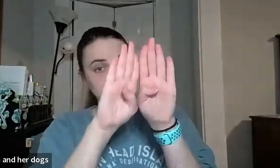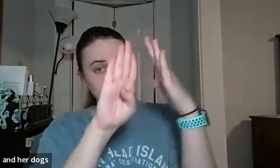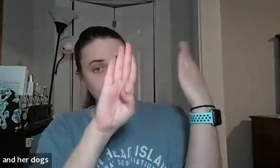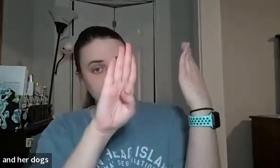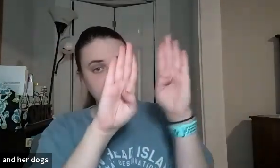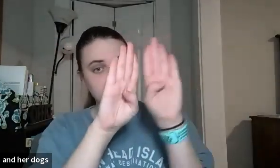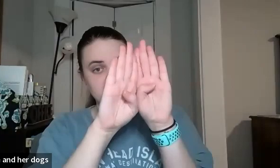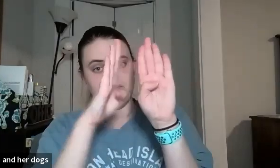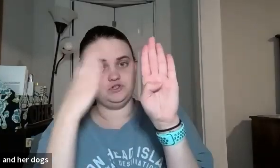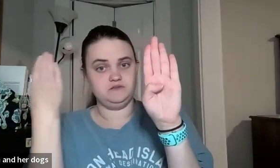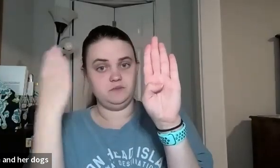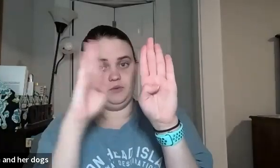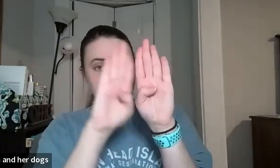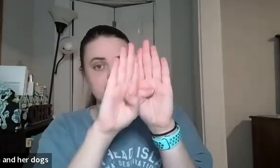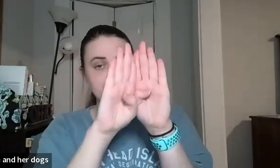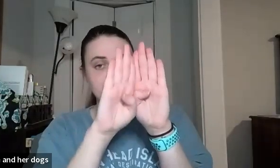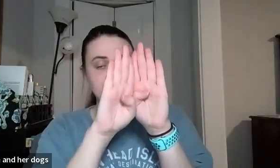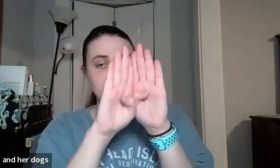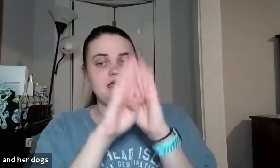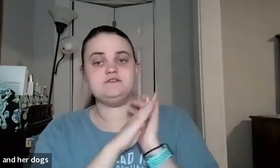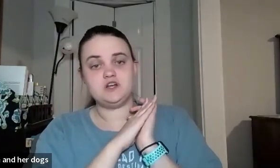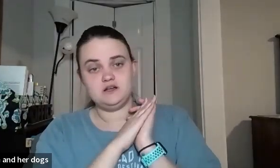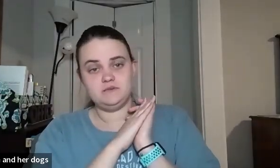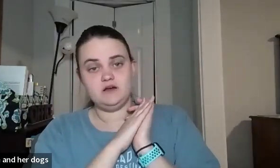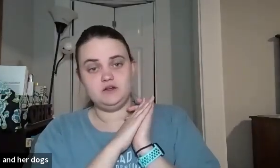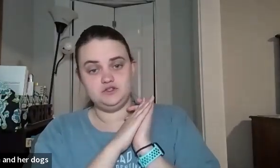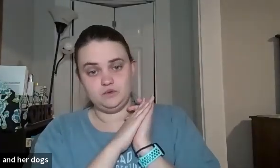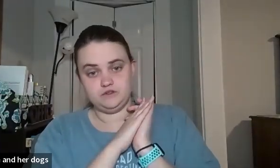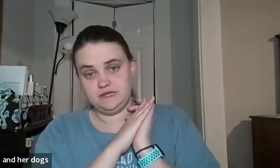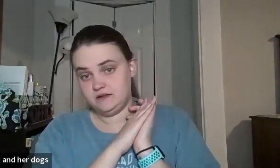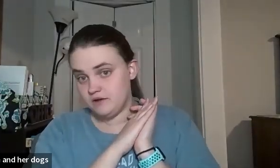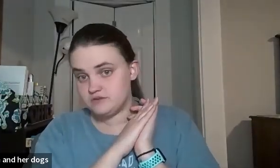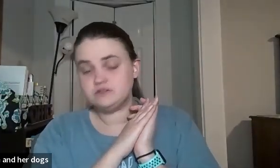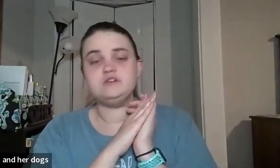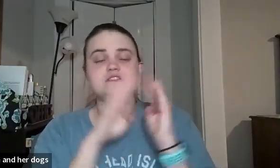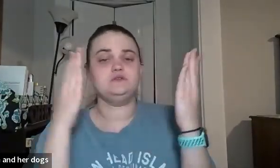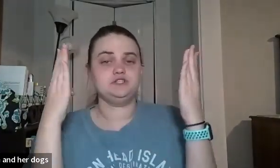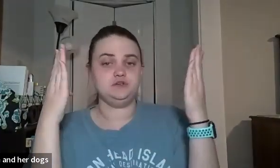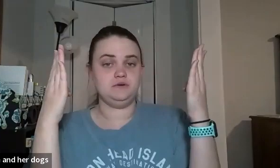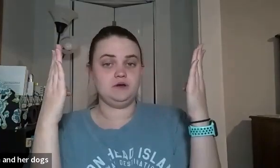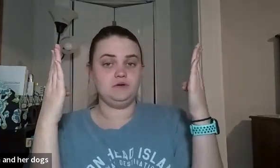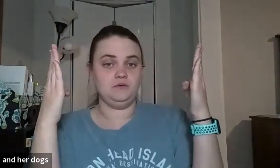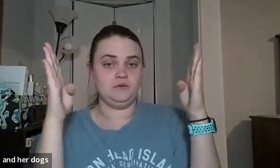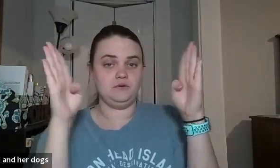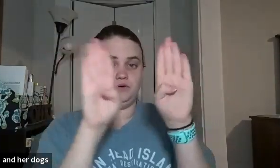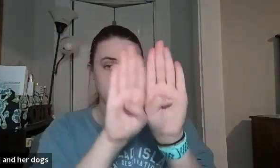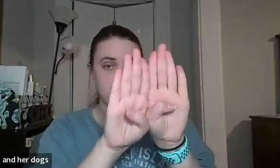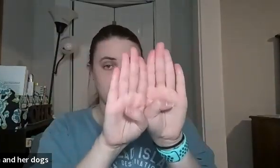whichever way, but you're going to make that motion of them opening. If you're talking about doors being closed or closing doors, you go